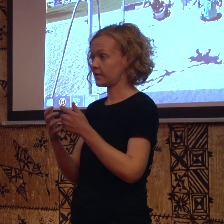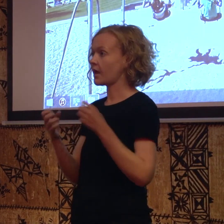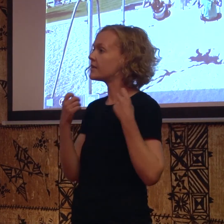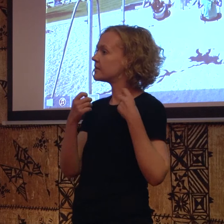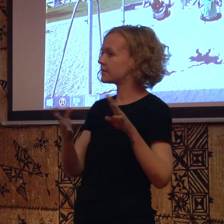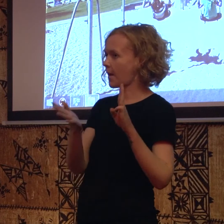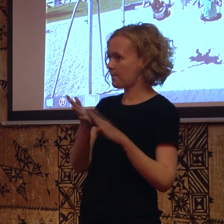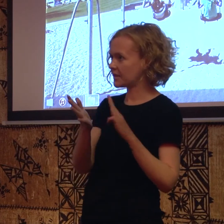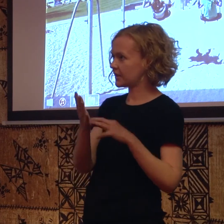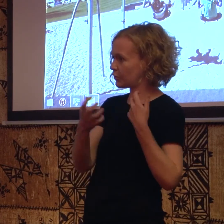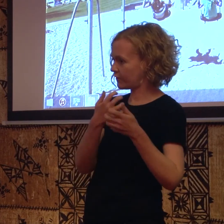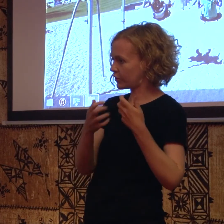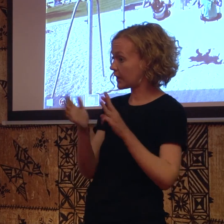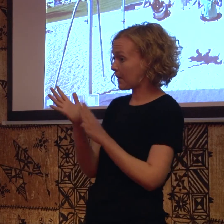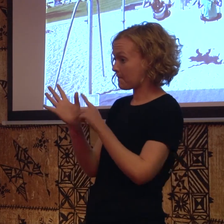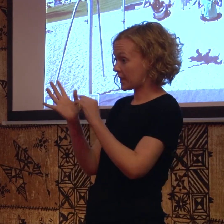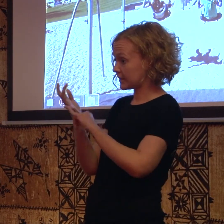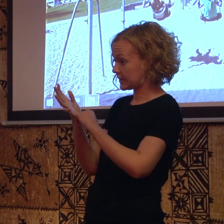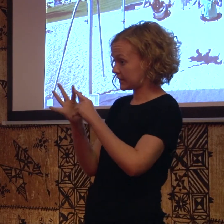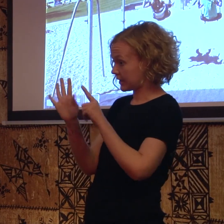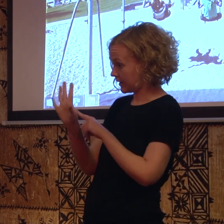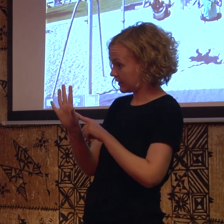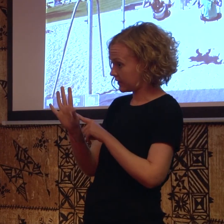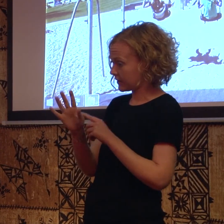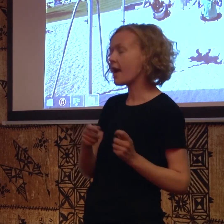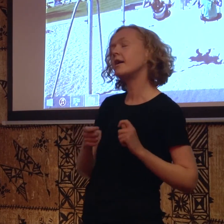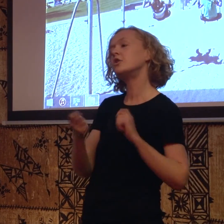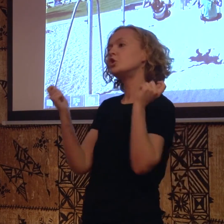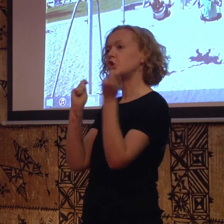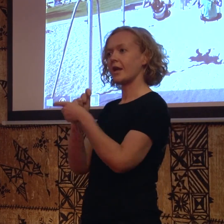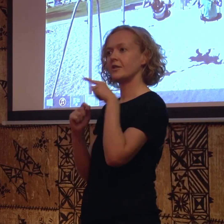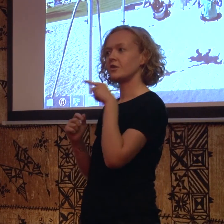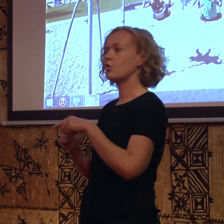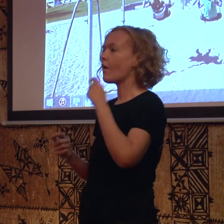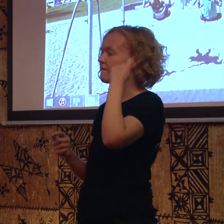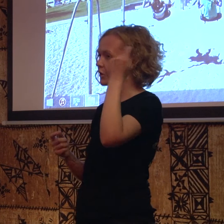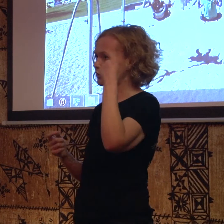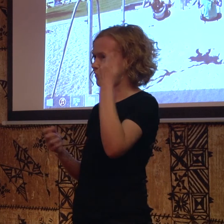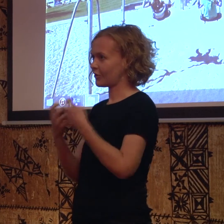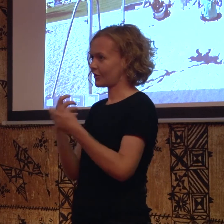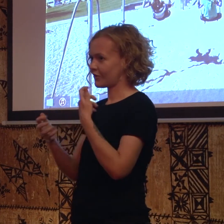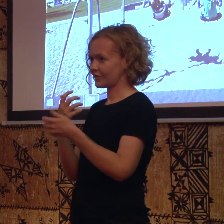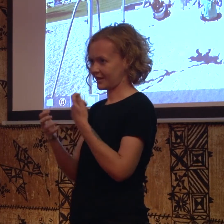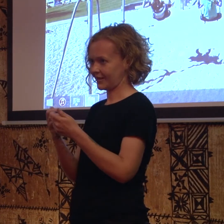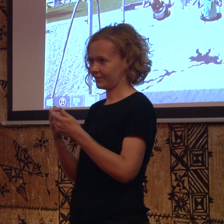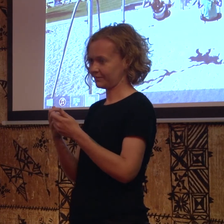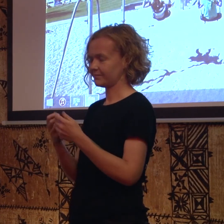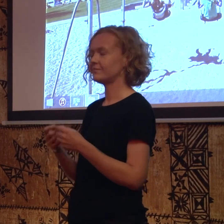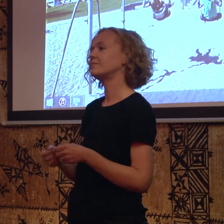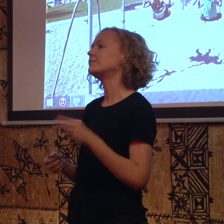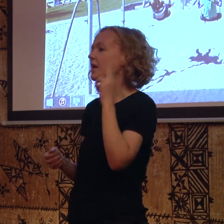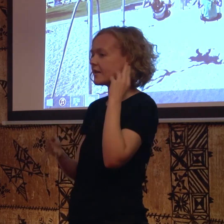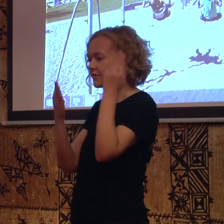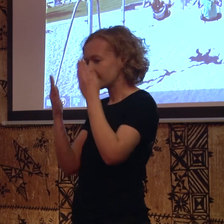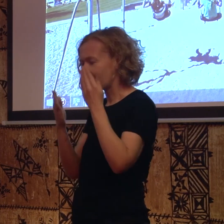I changed universities and I started at Massey. And I changed there from